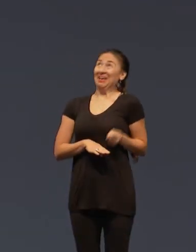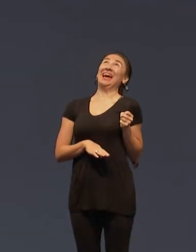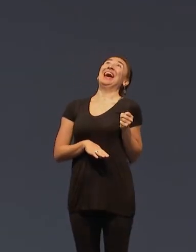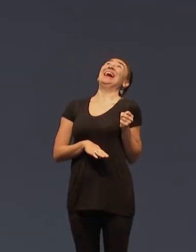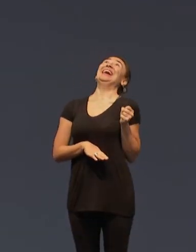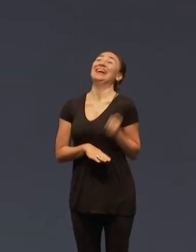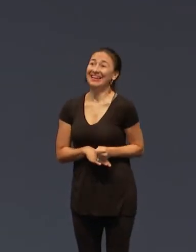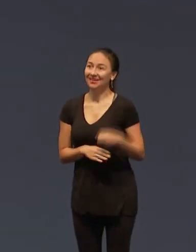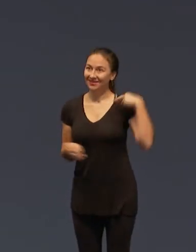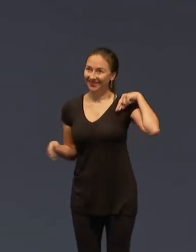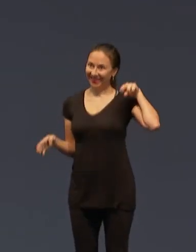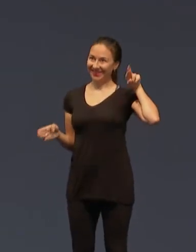No.